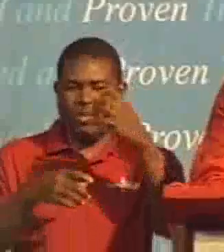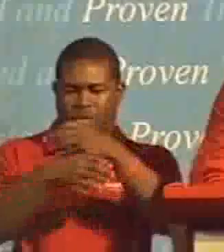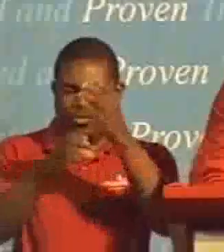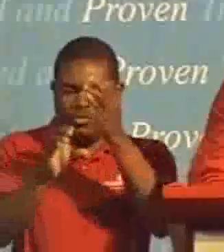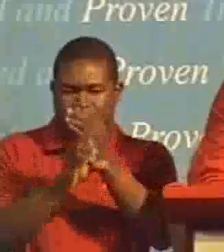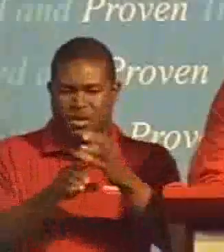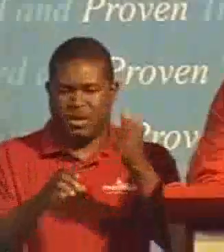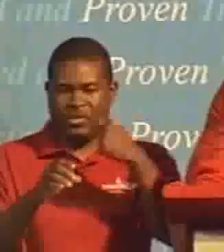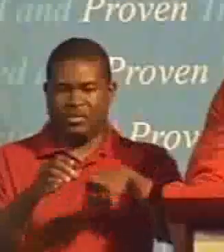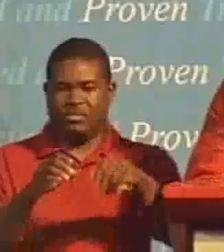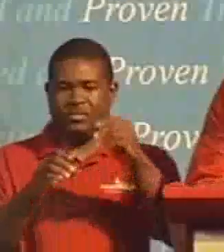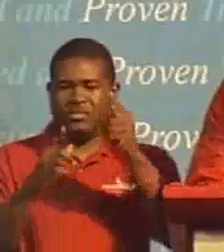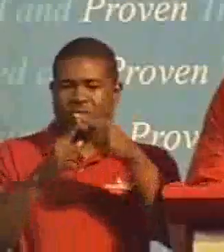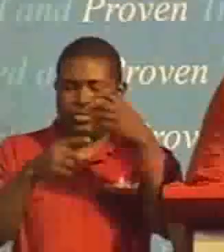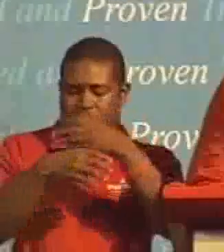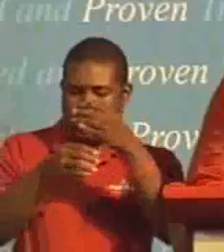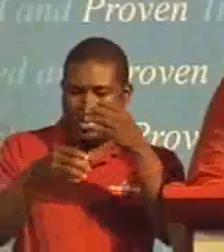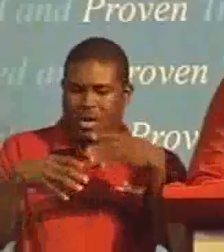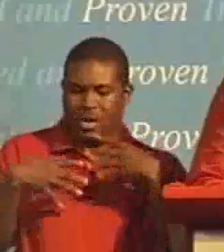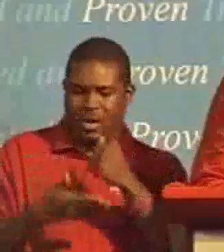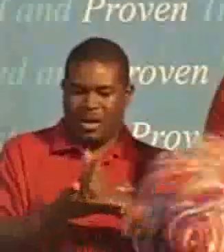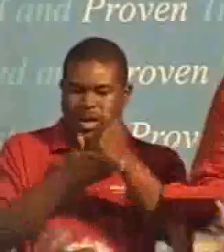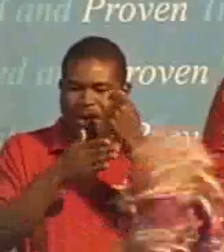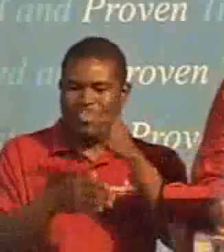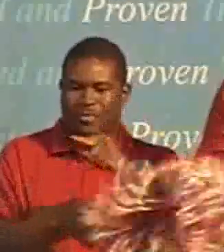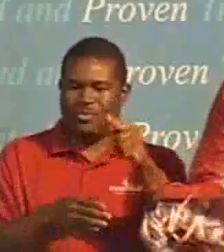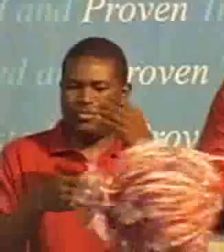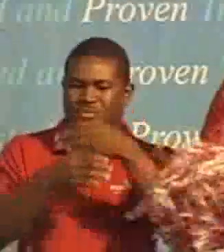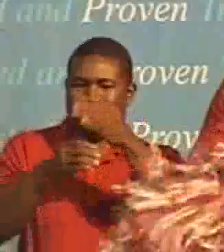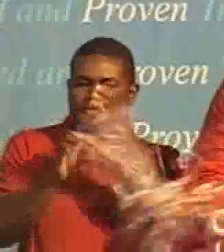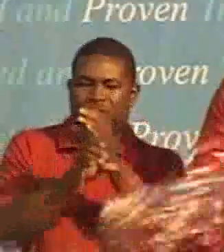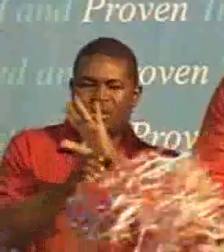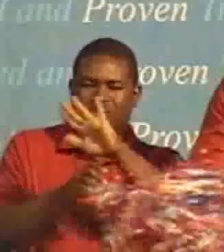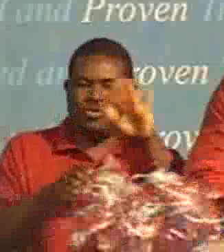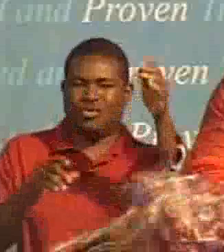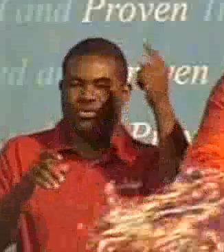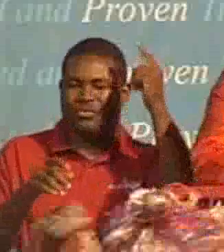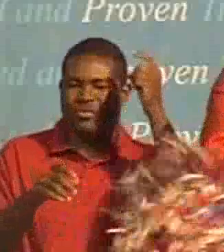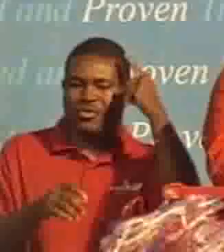your dreams come true. Papa's got a brand new man.